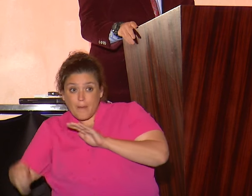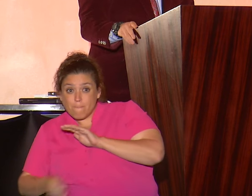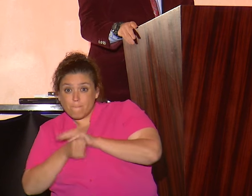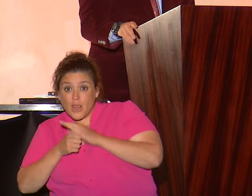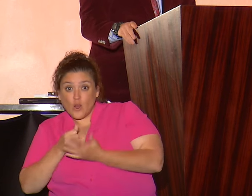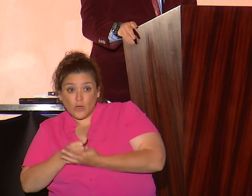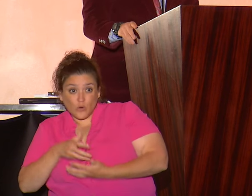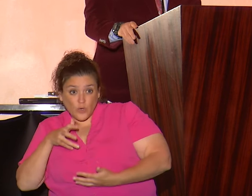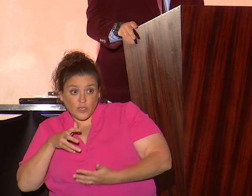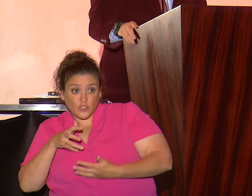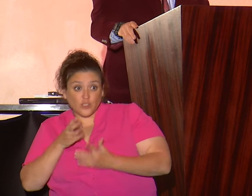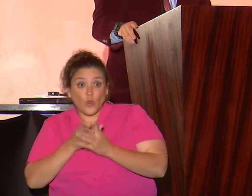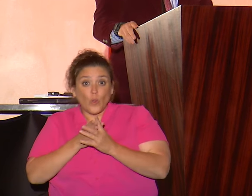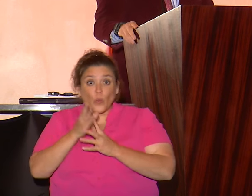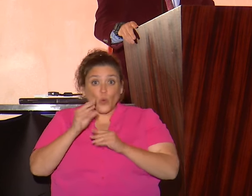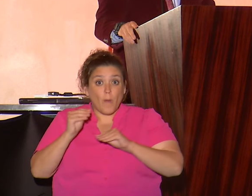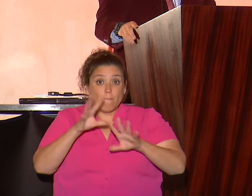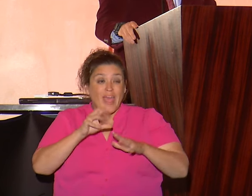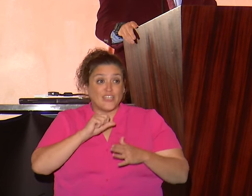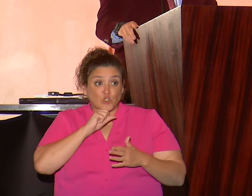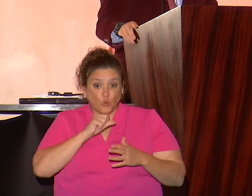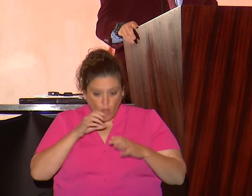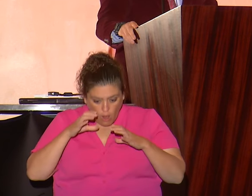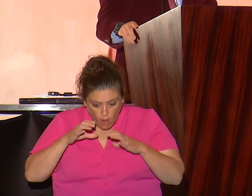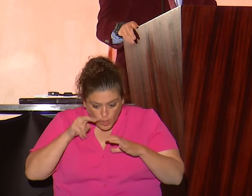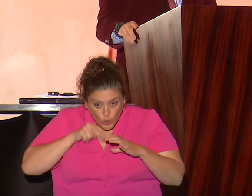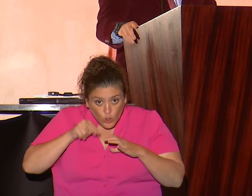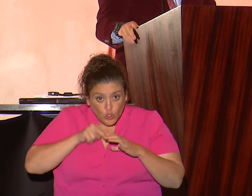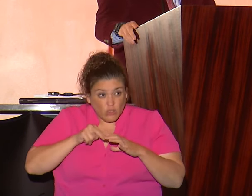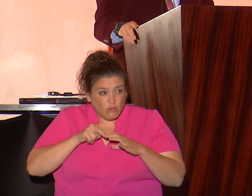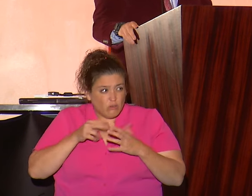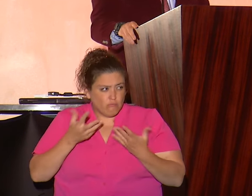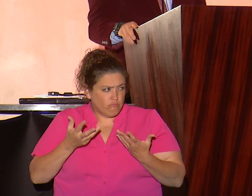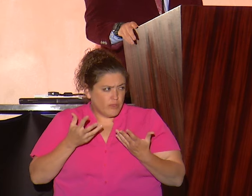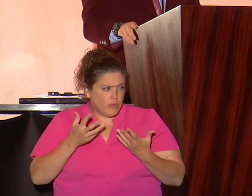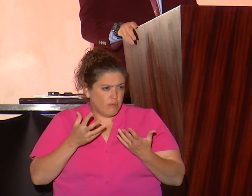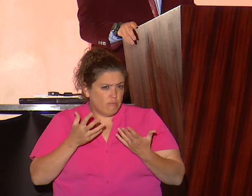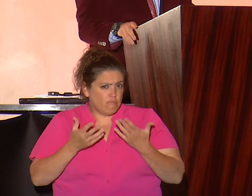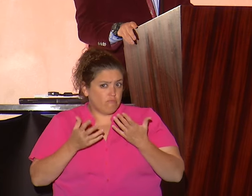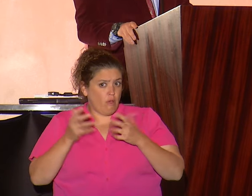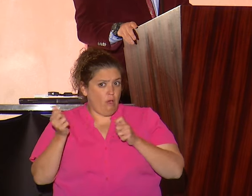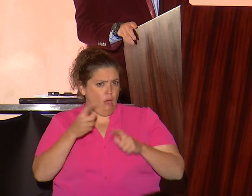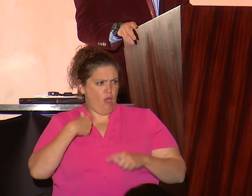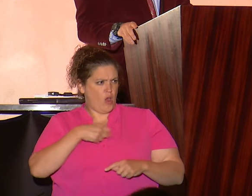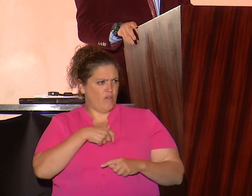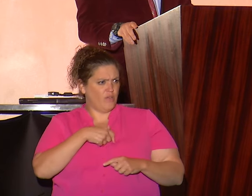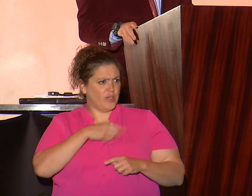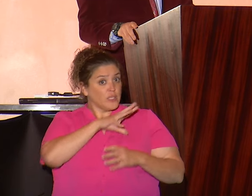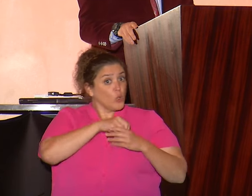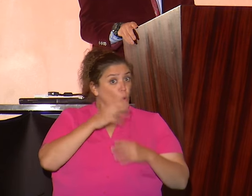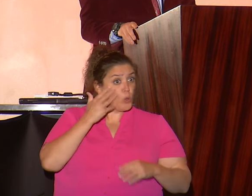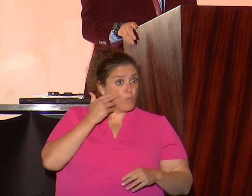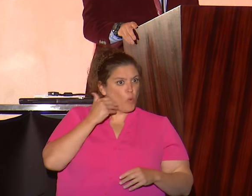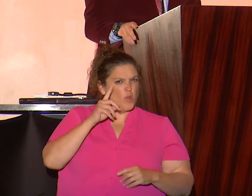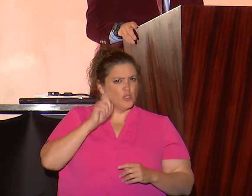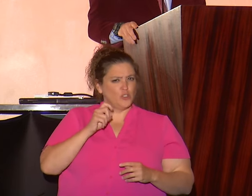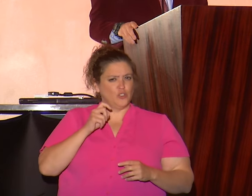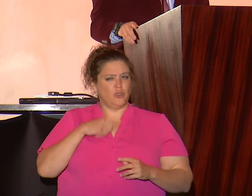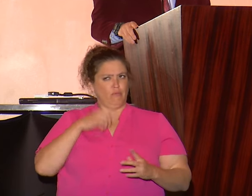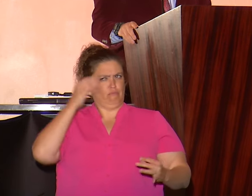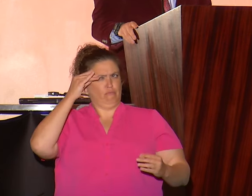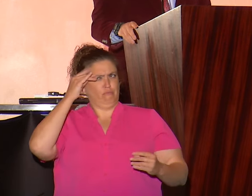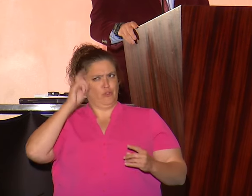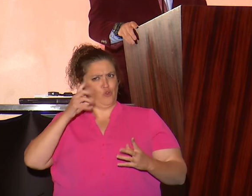rock, shouldn't everyone, even Mormons, be cautious about accepting his other